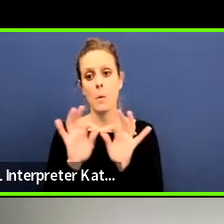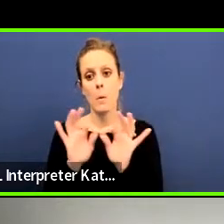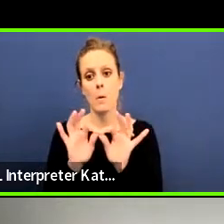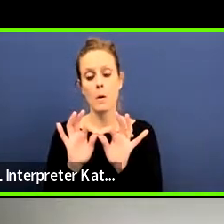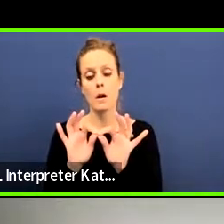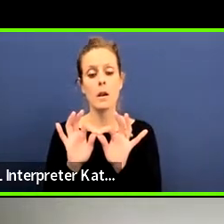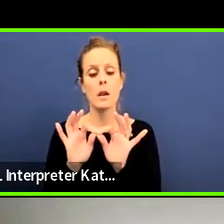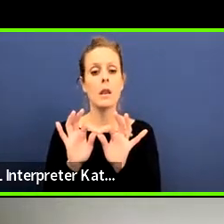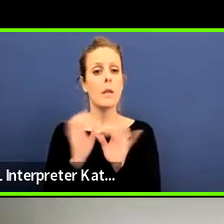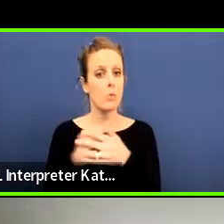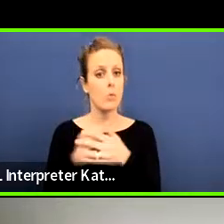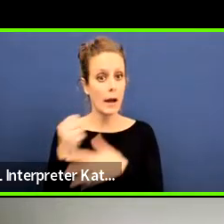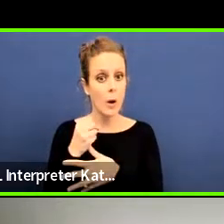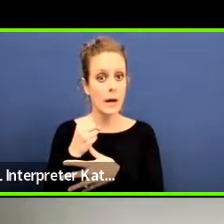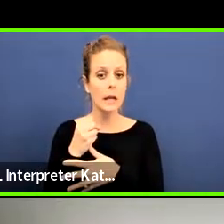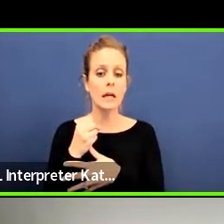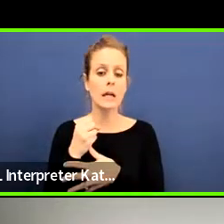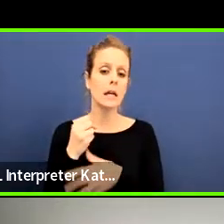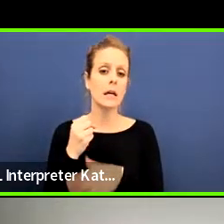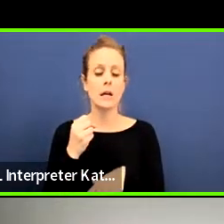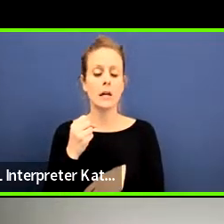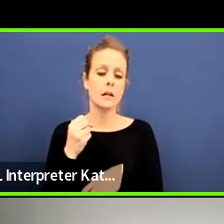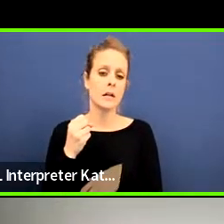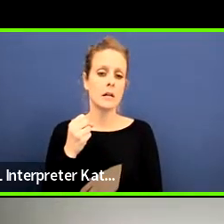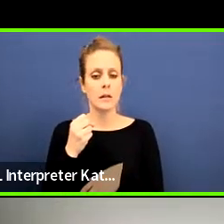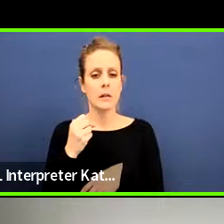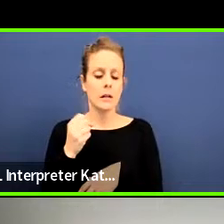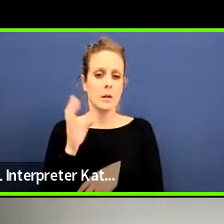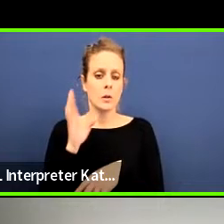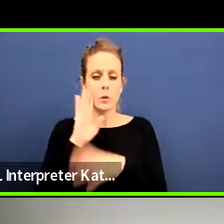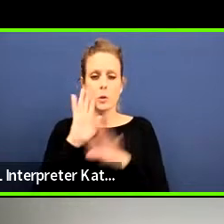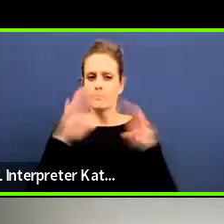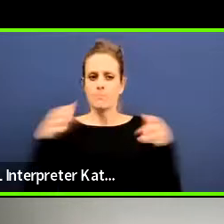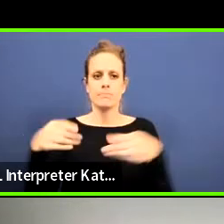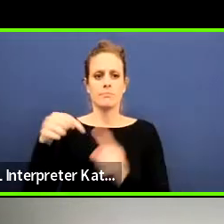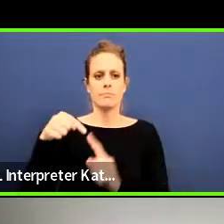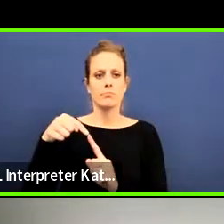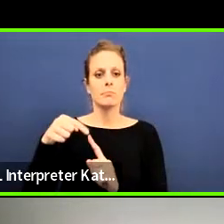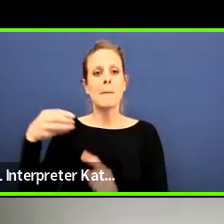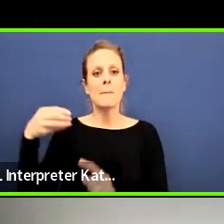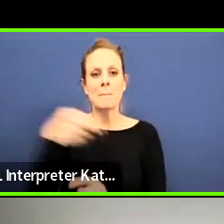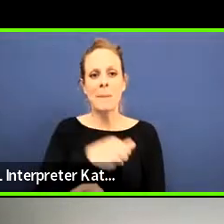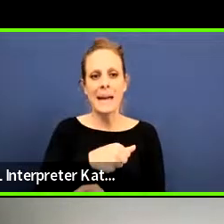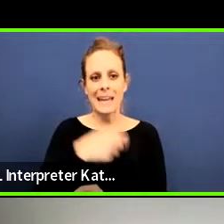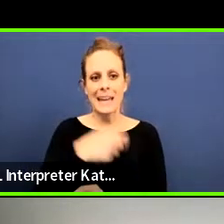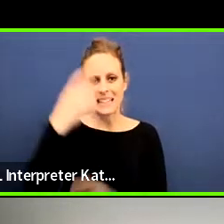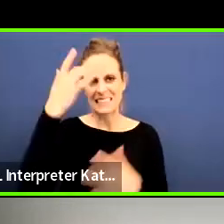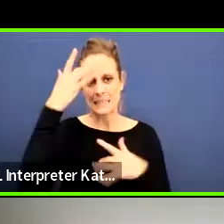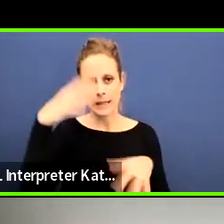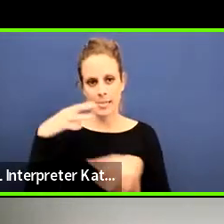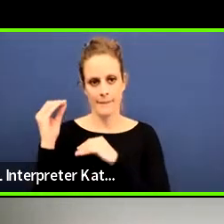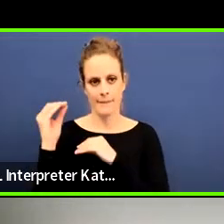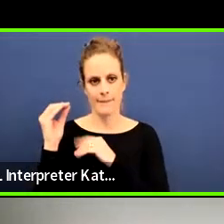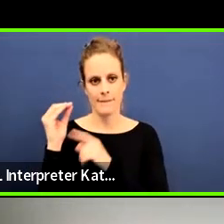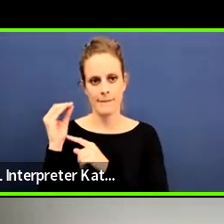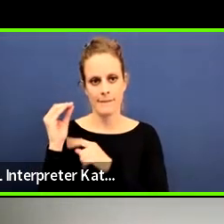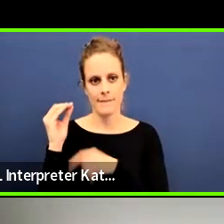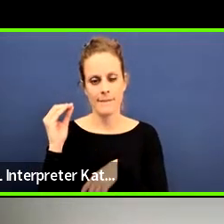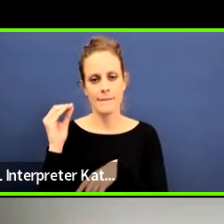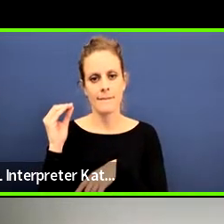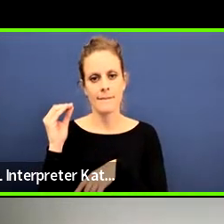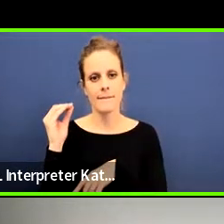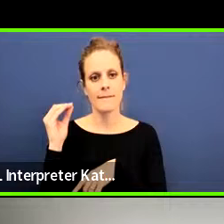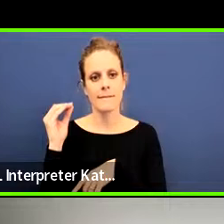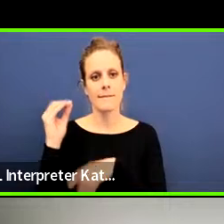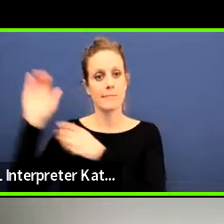priority to maybe galvanize around is the paid sick leave that was made available